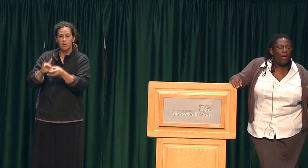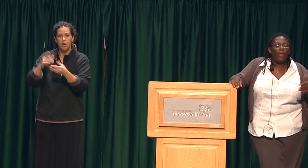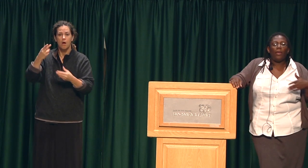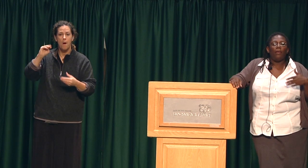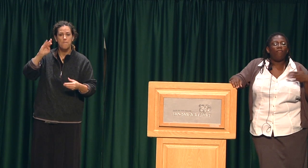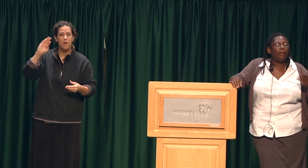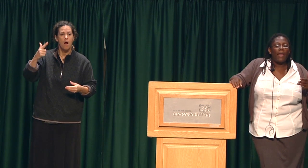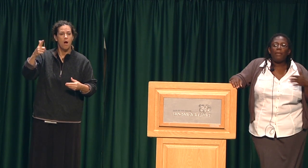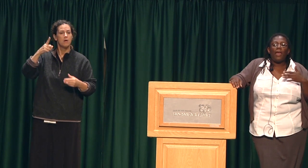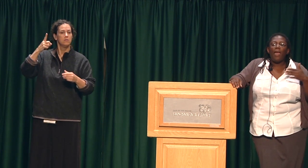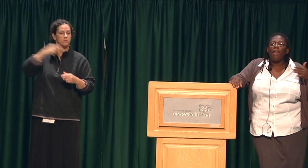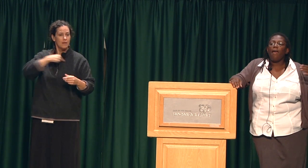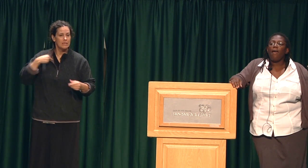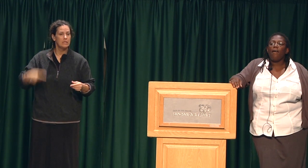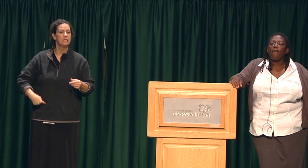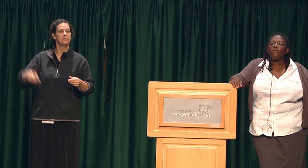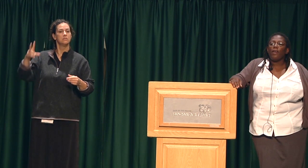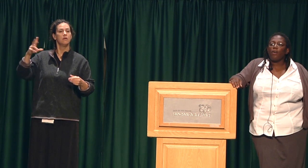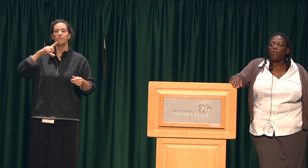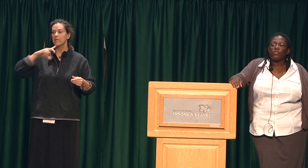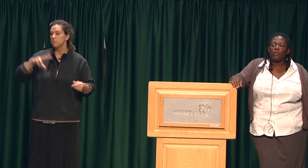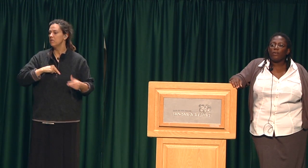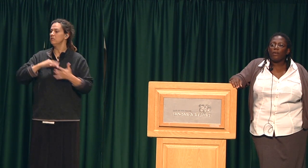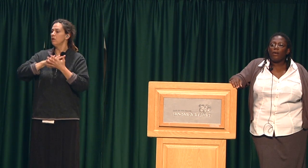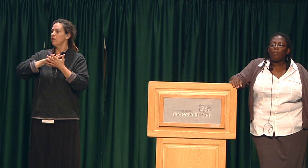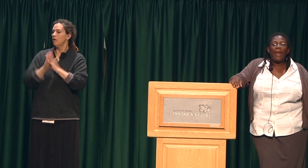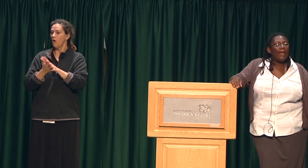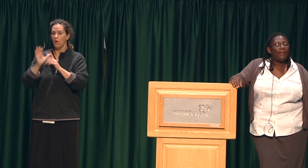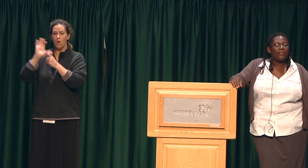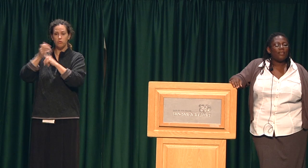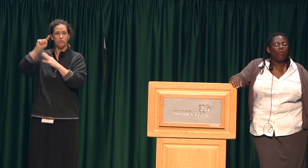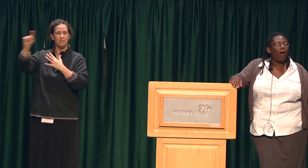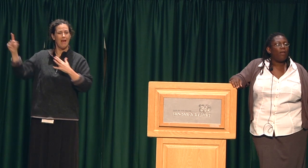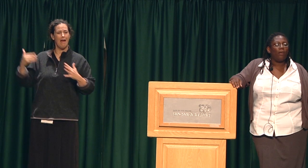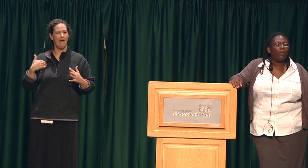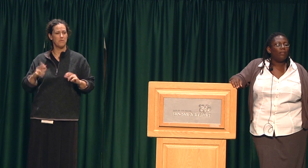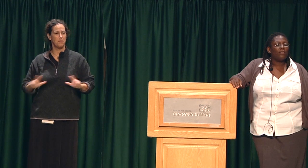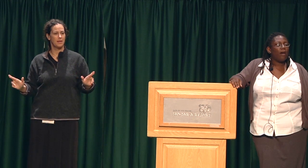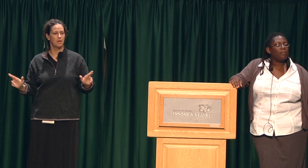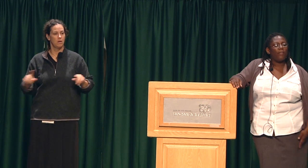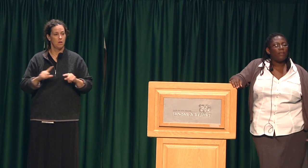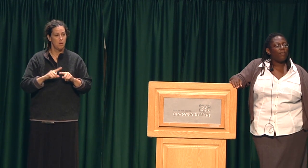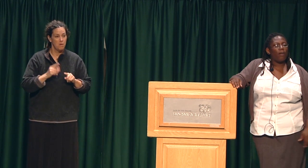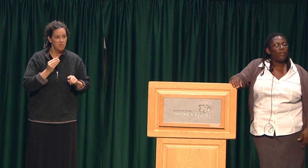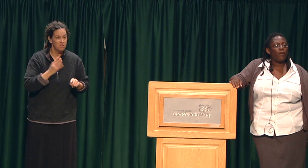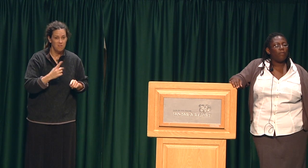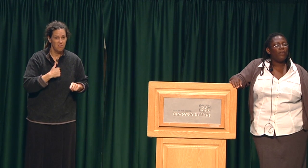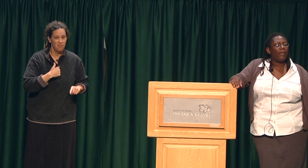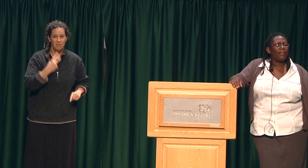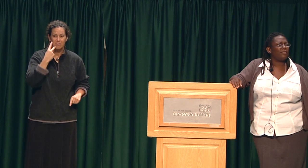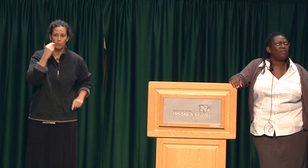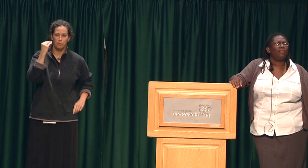Hmong, and Vietnamese, every other culture. But I did not see one that talked about the deaf and hard of